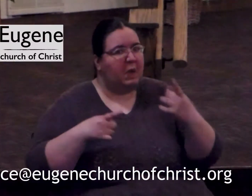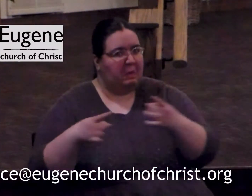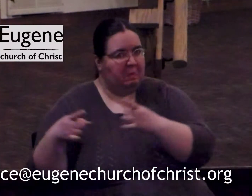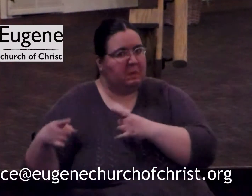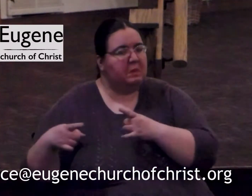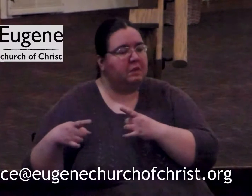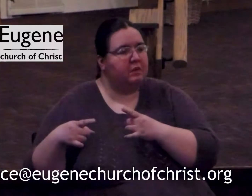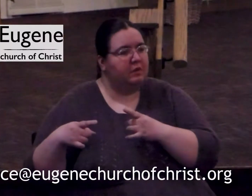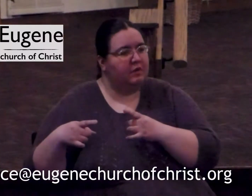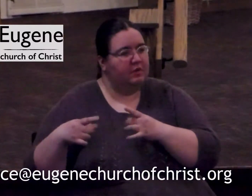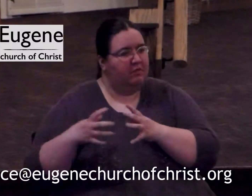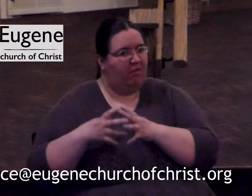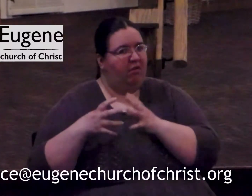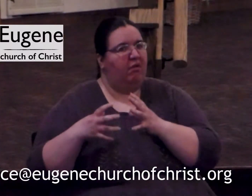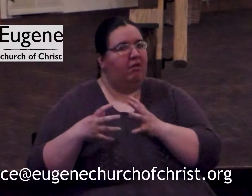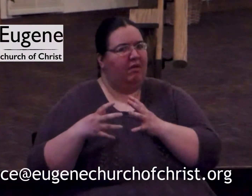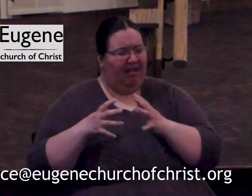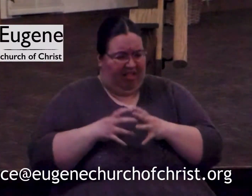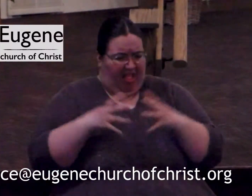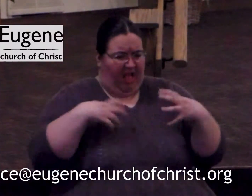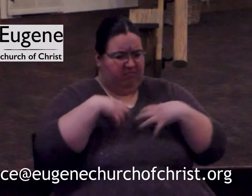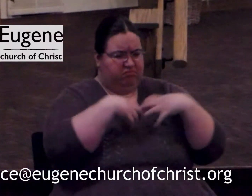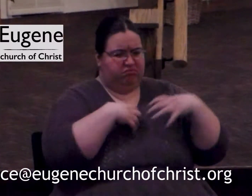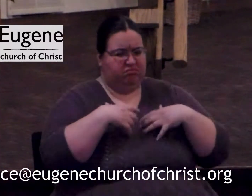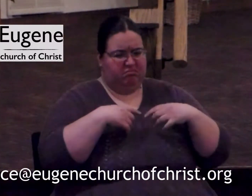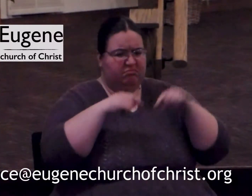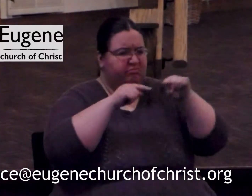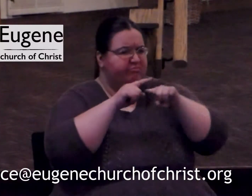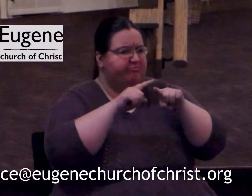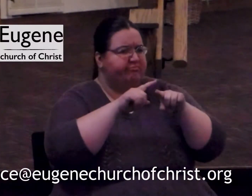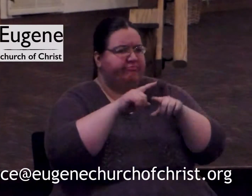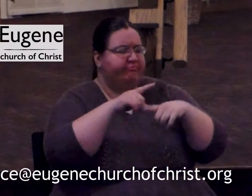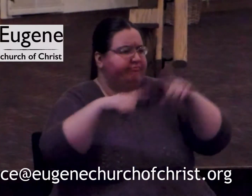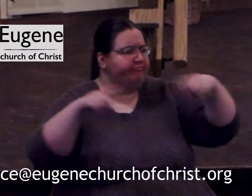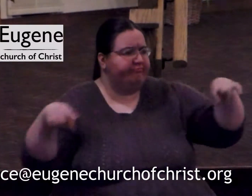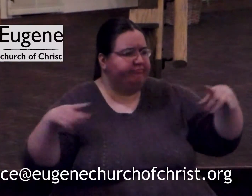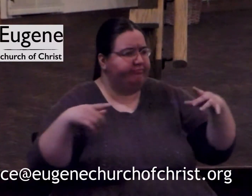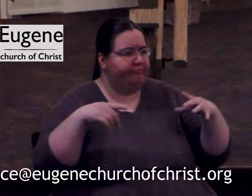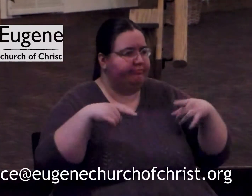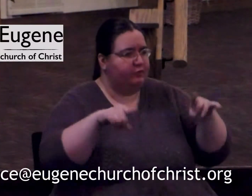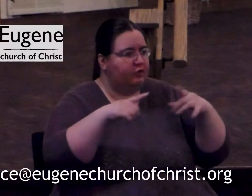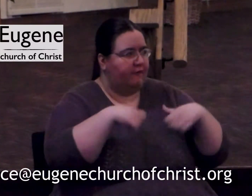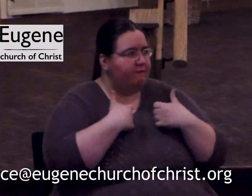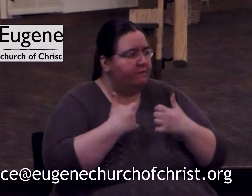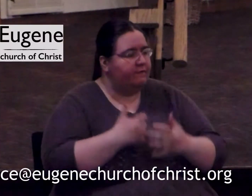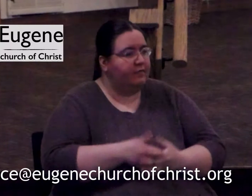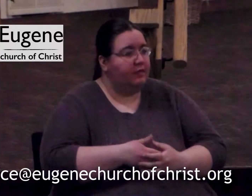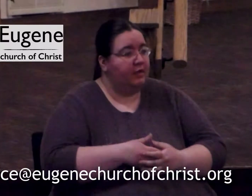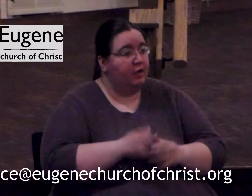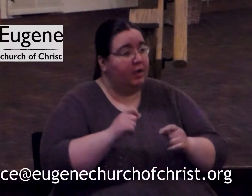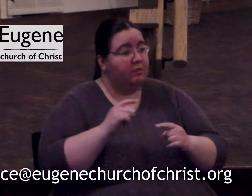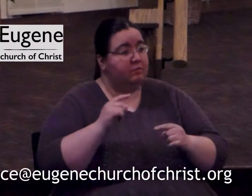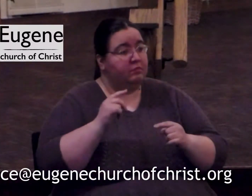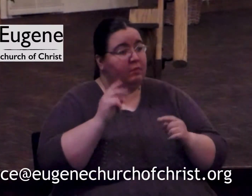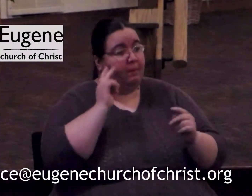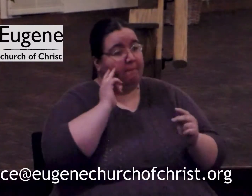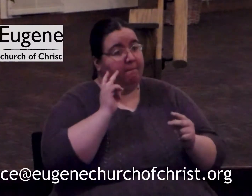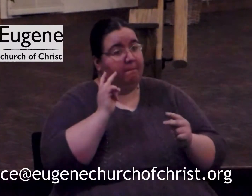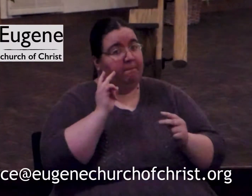A lot of grumbling in life. And we could take it all the way back to the beginning. Grumbling that went on early in the creation of God's people.